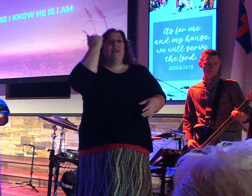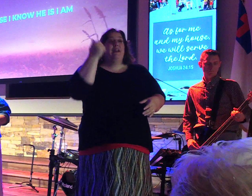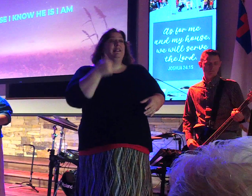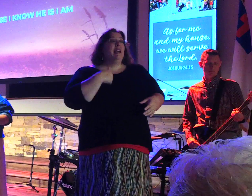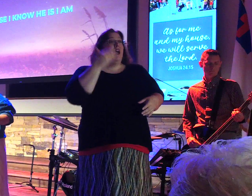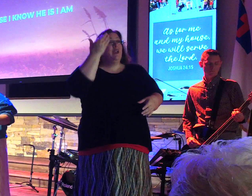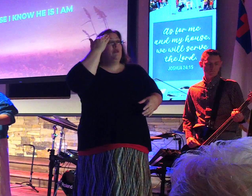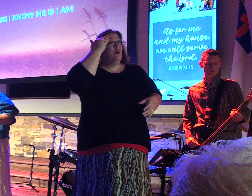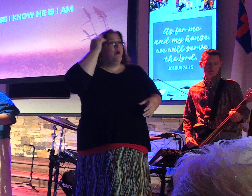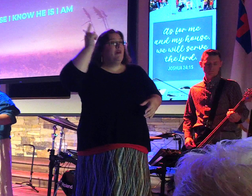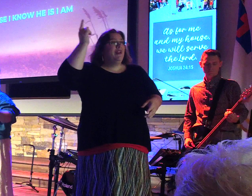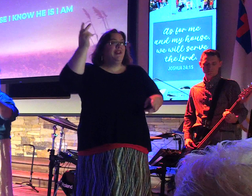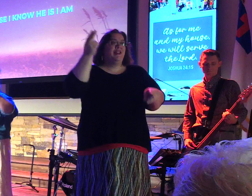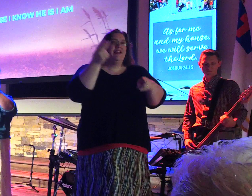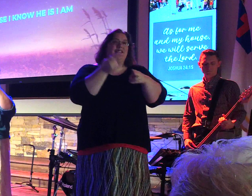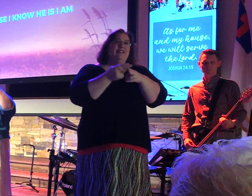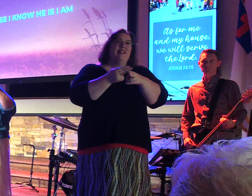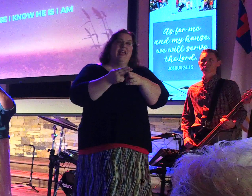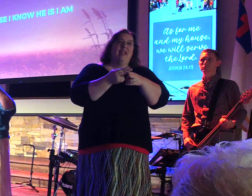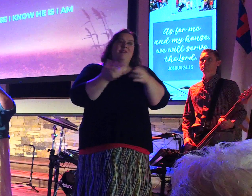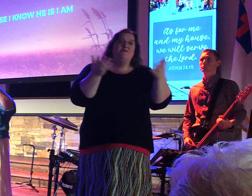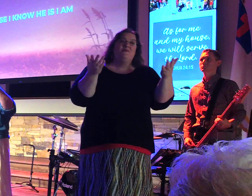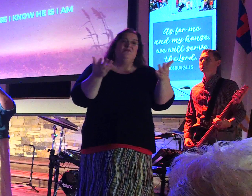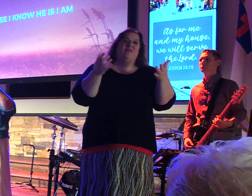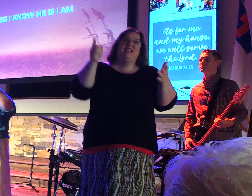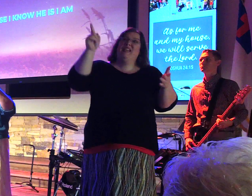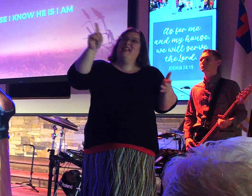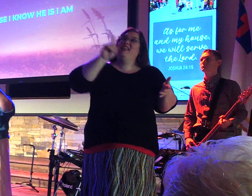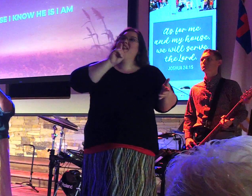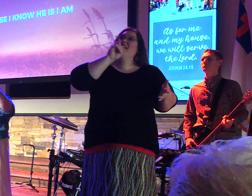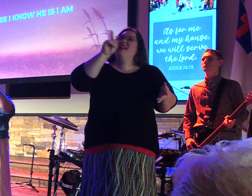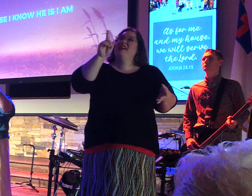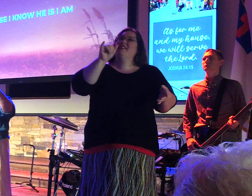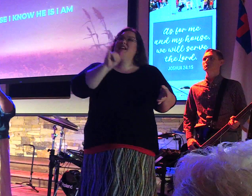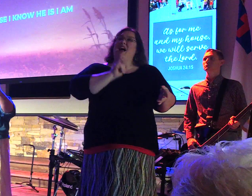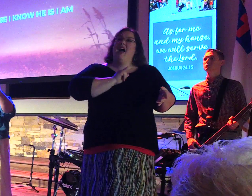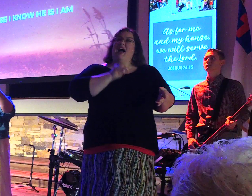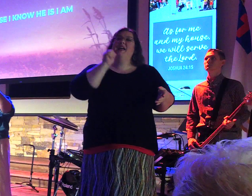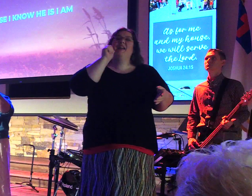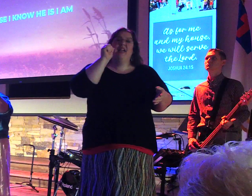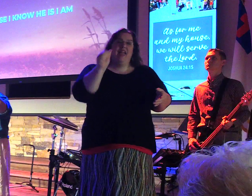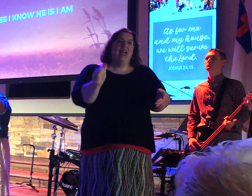Because I know He is mine.